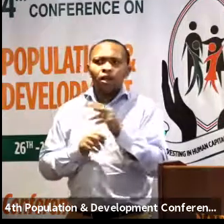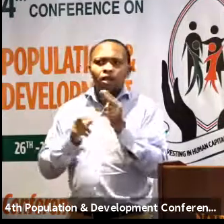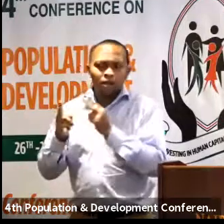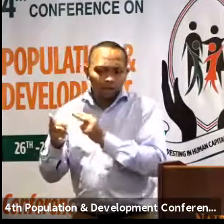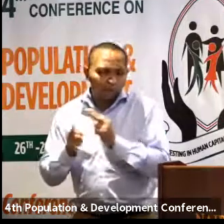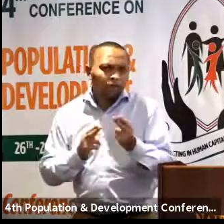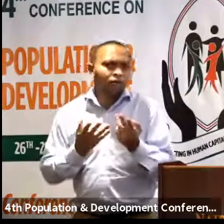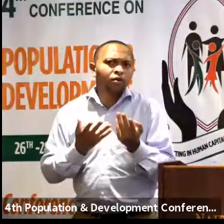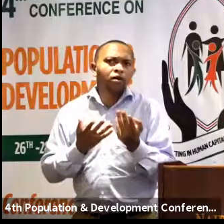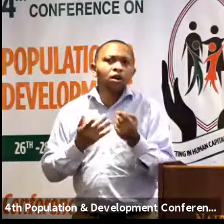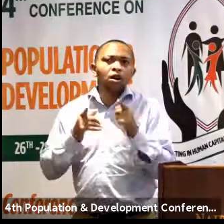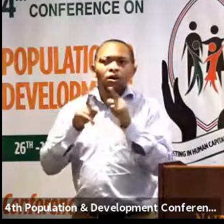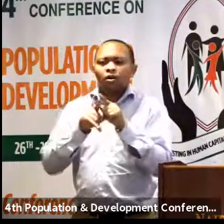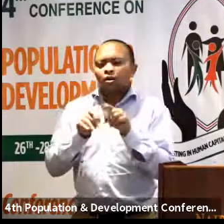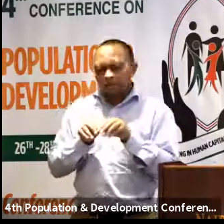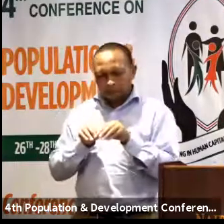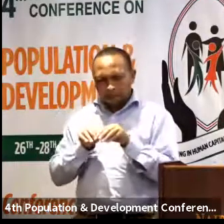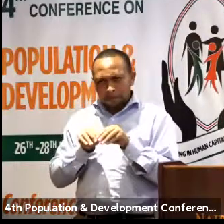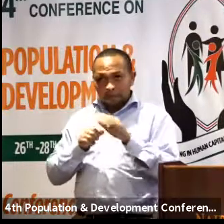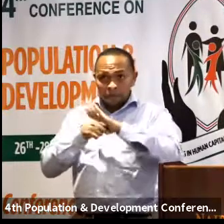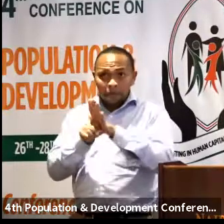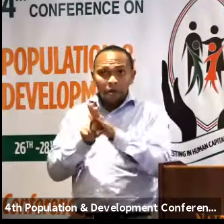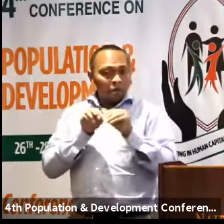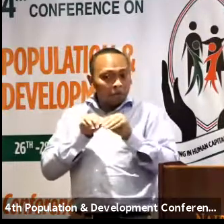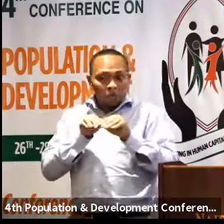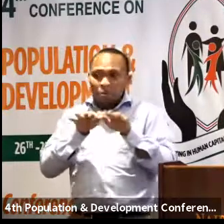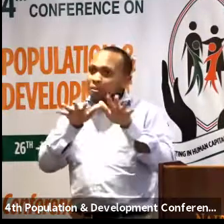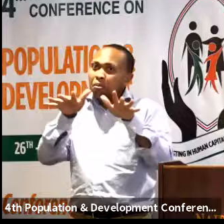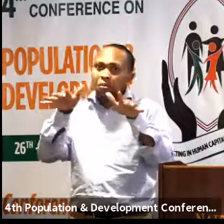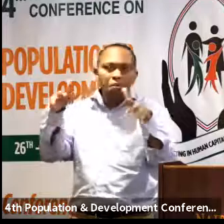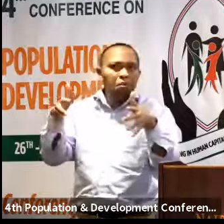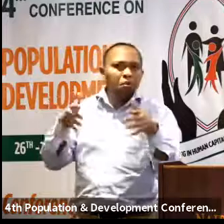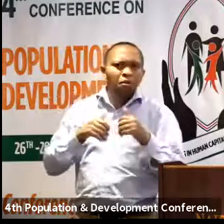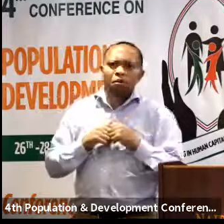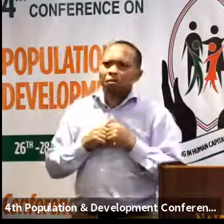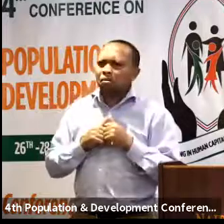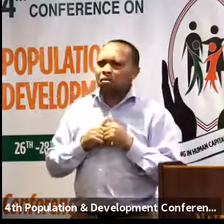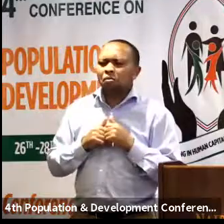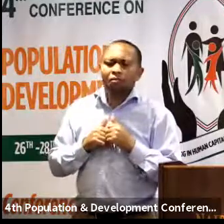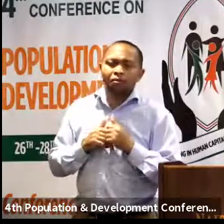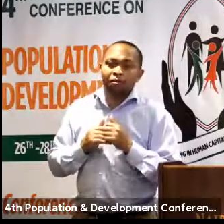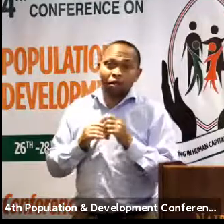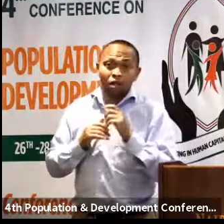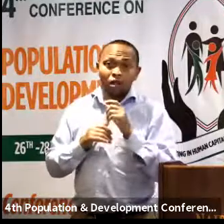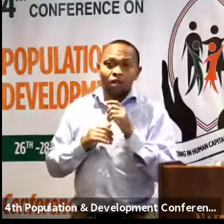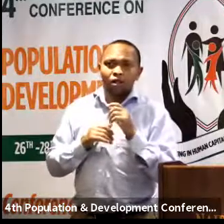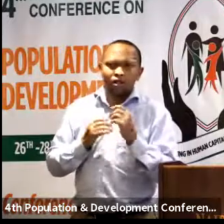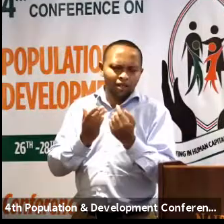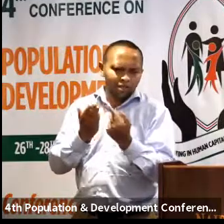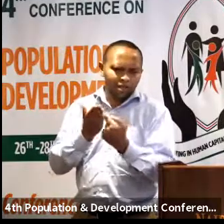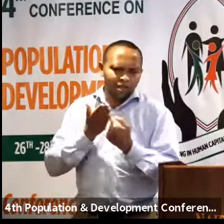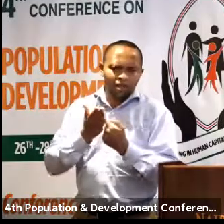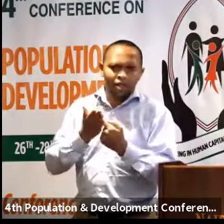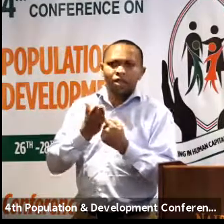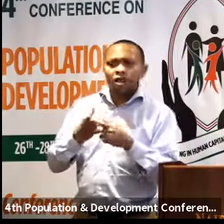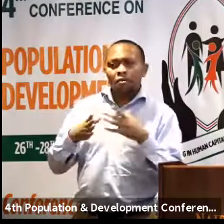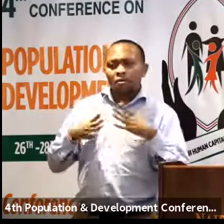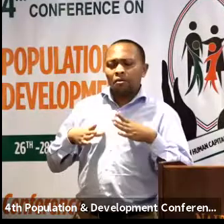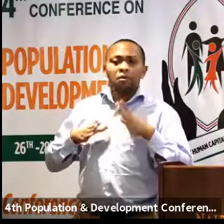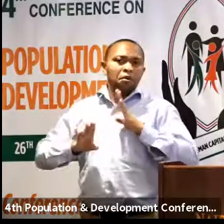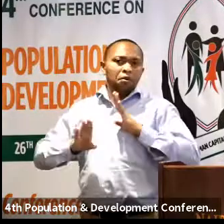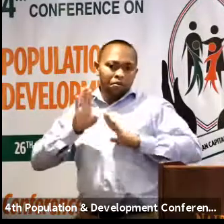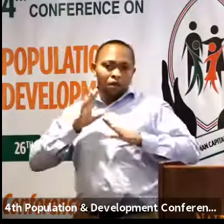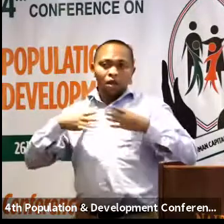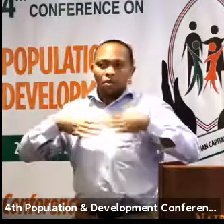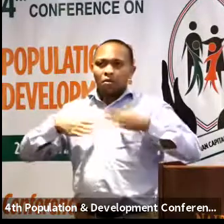and also the spread itself is actually linked to human interaction with one another